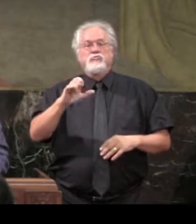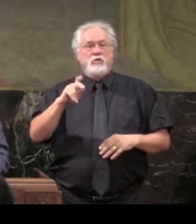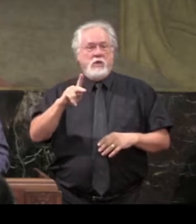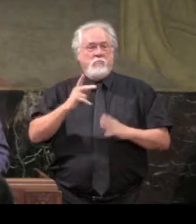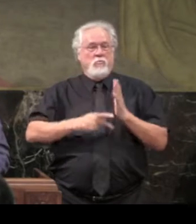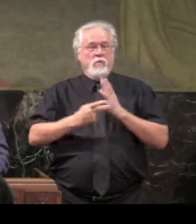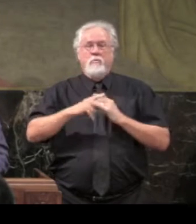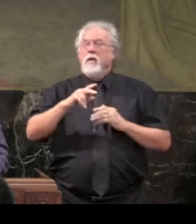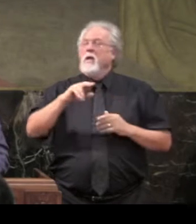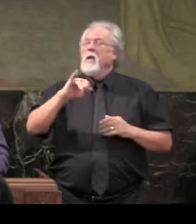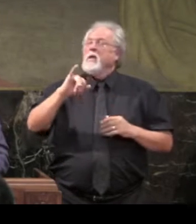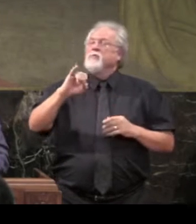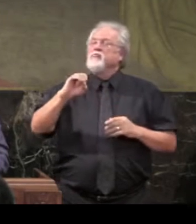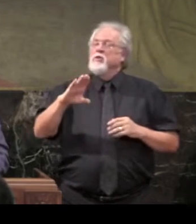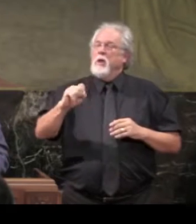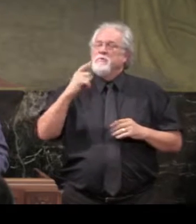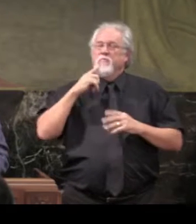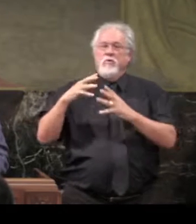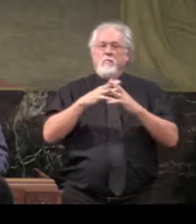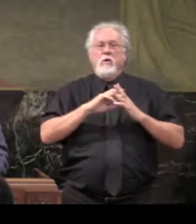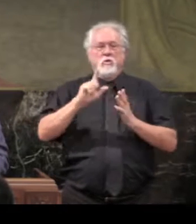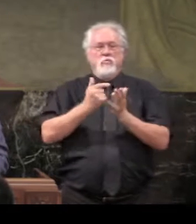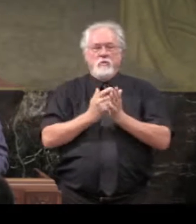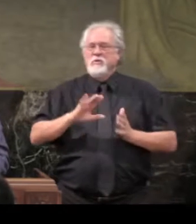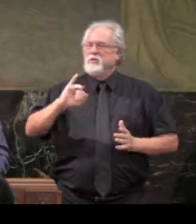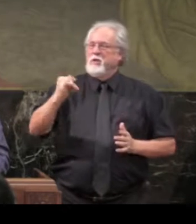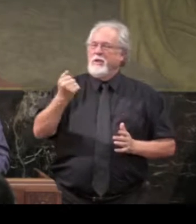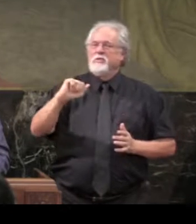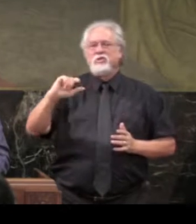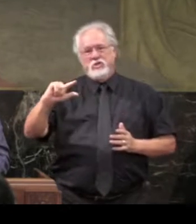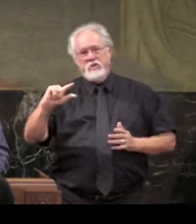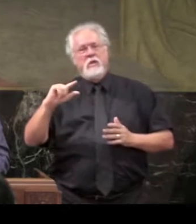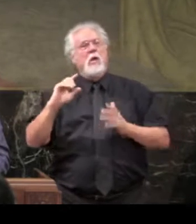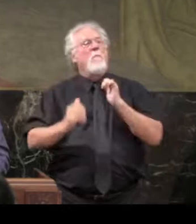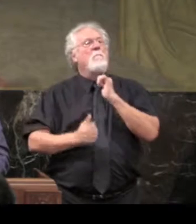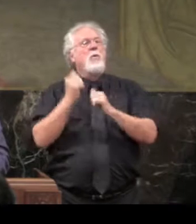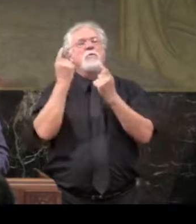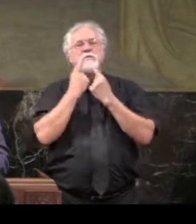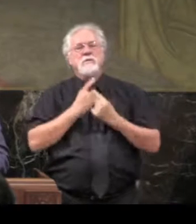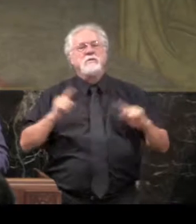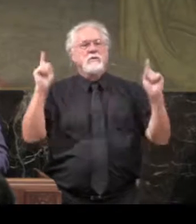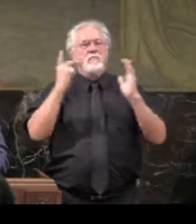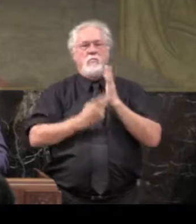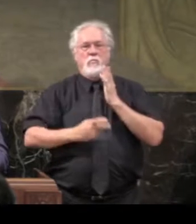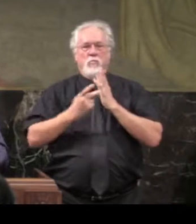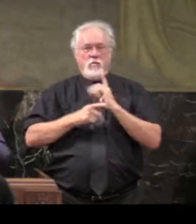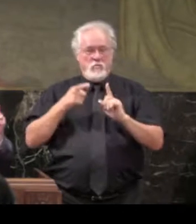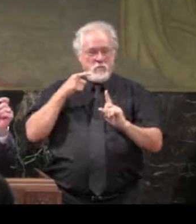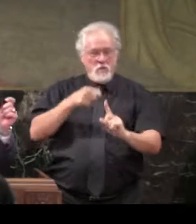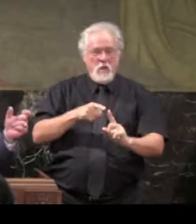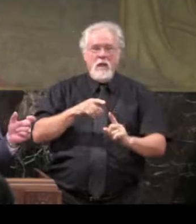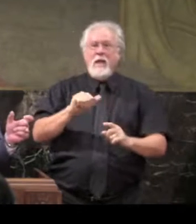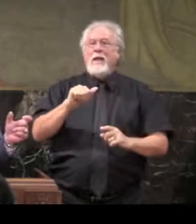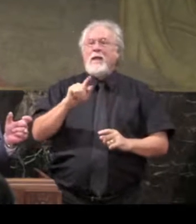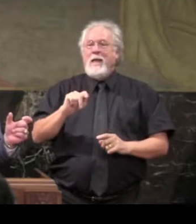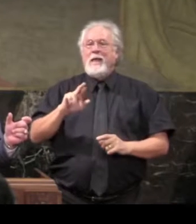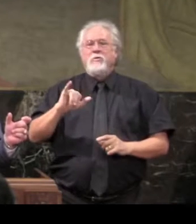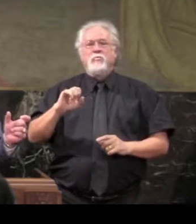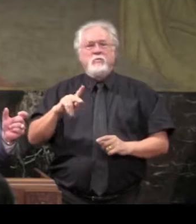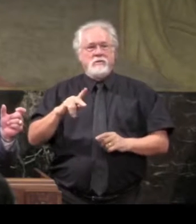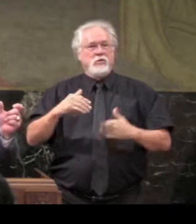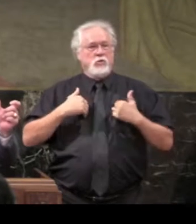Graduates, probably the most successful program in the country of its type, where we target at-risk youth, and we want to keep them in